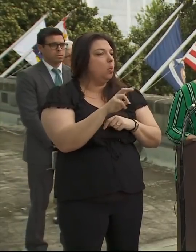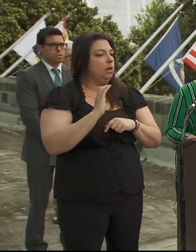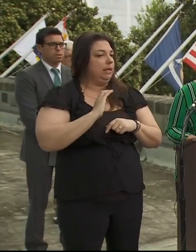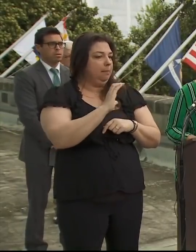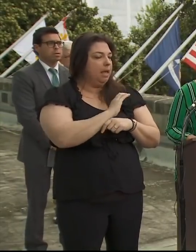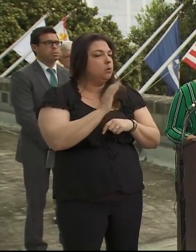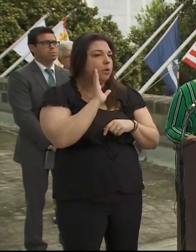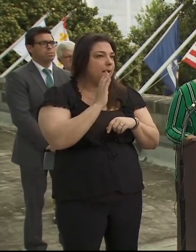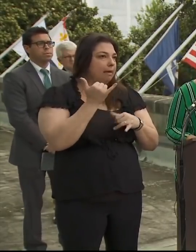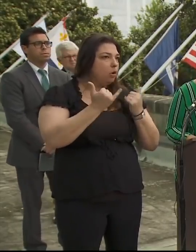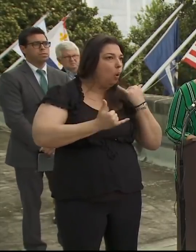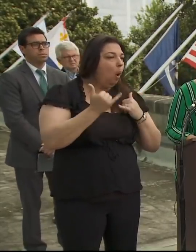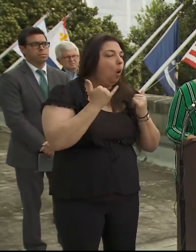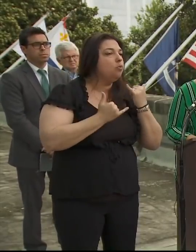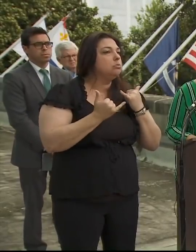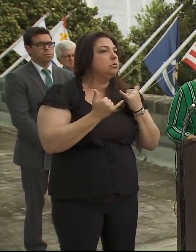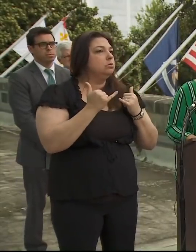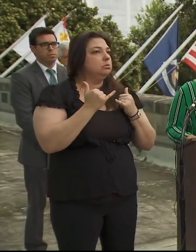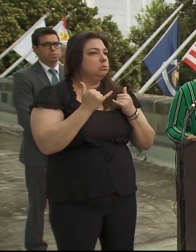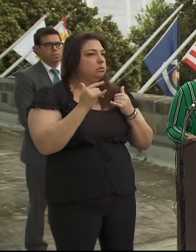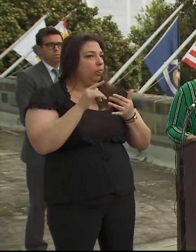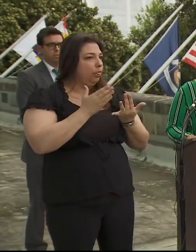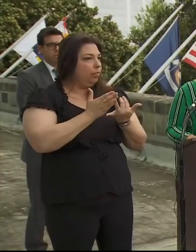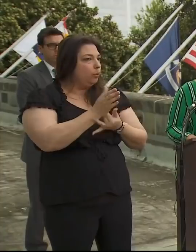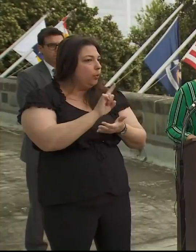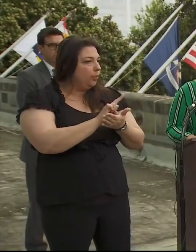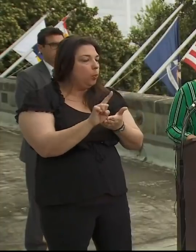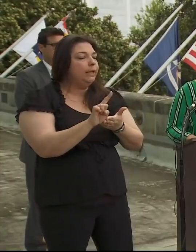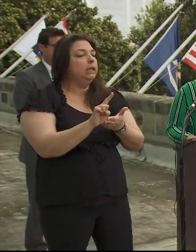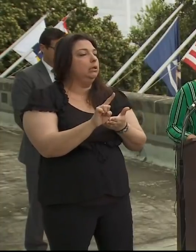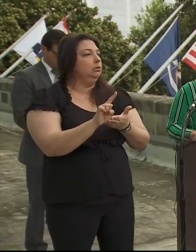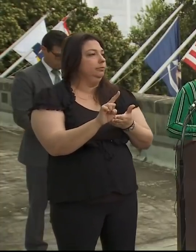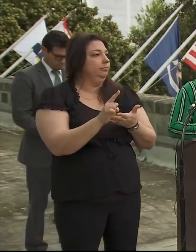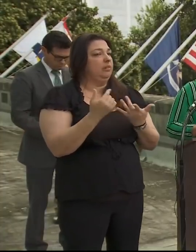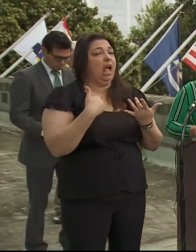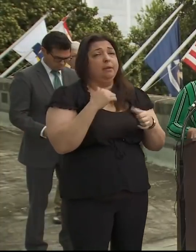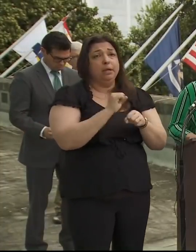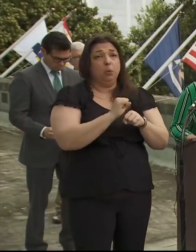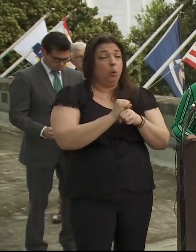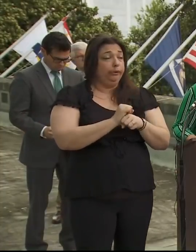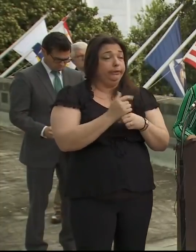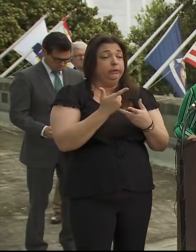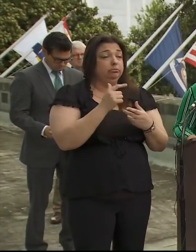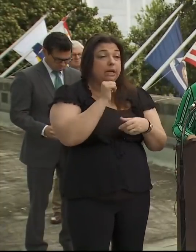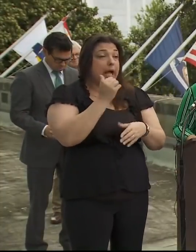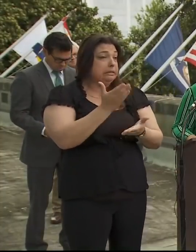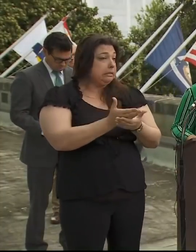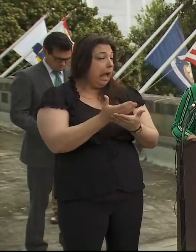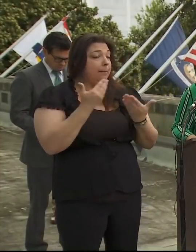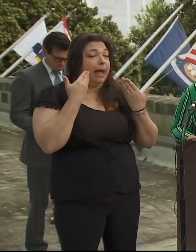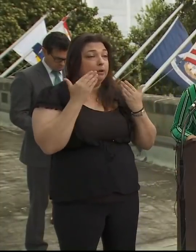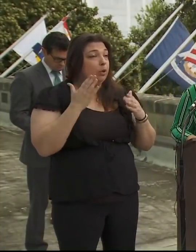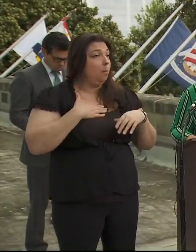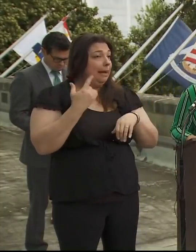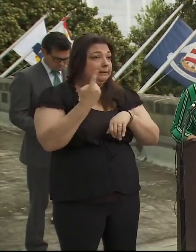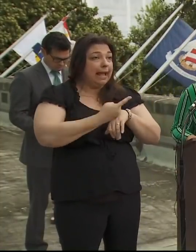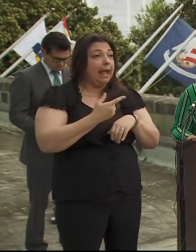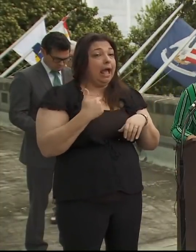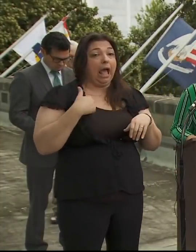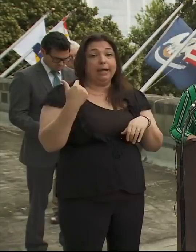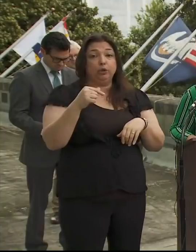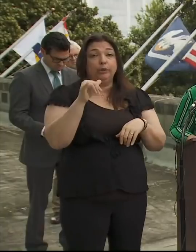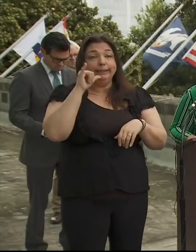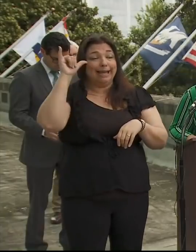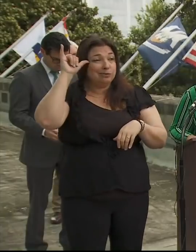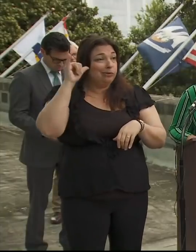having calls all week. It's been days, I've been working straight, so I don't even know my days. I wore green